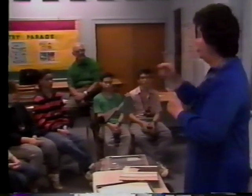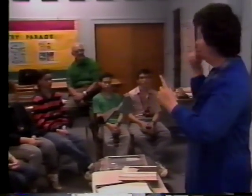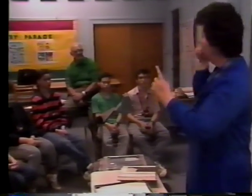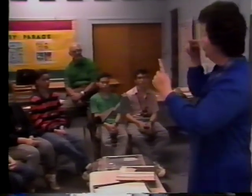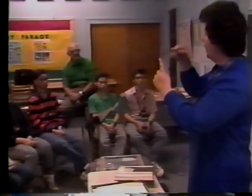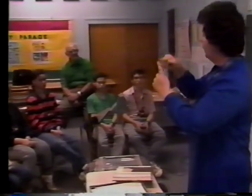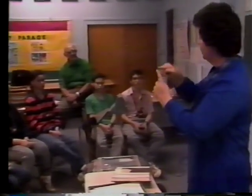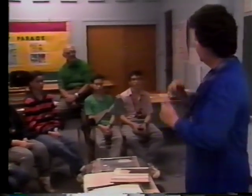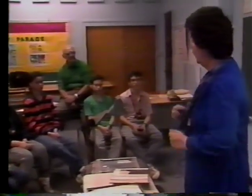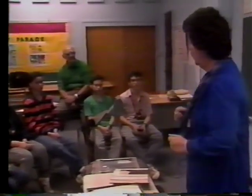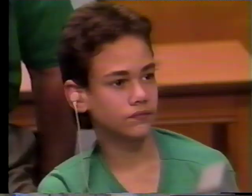your dreams.